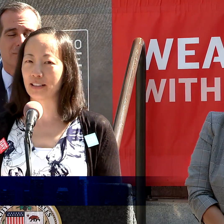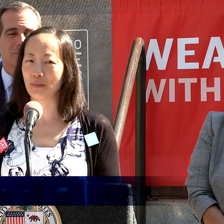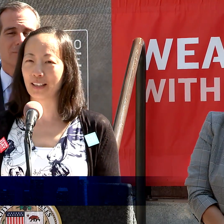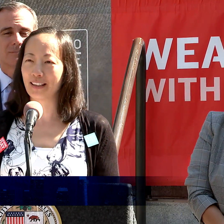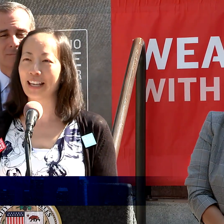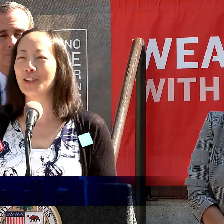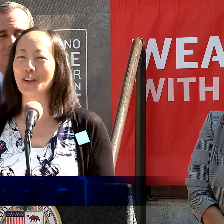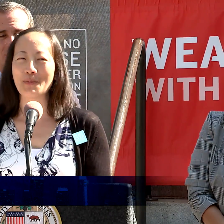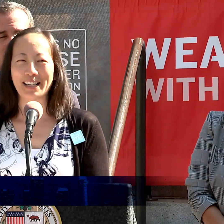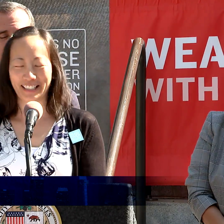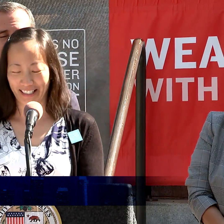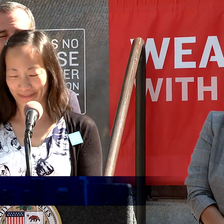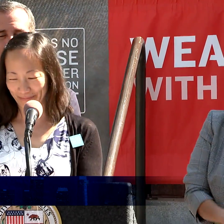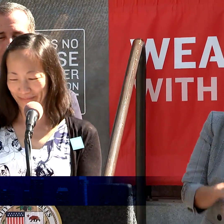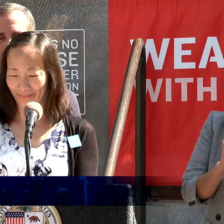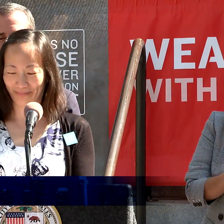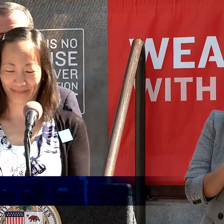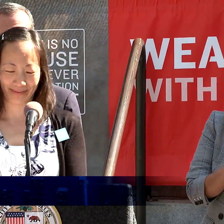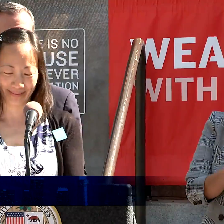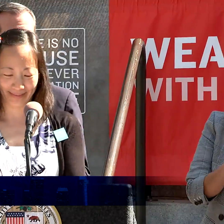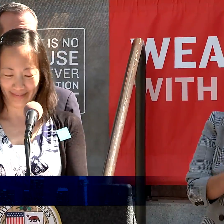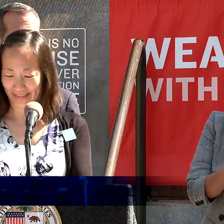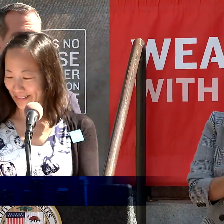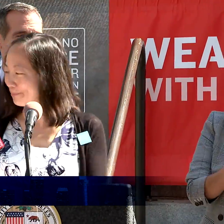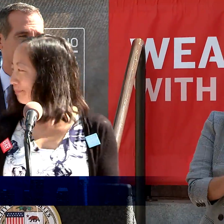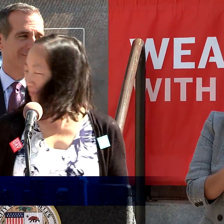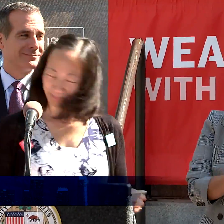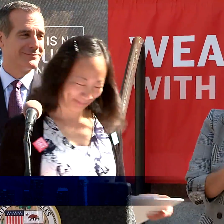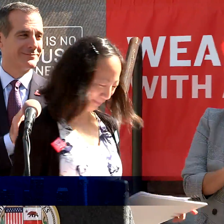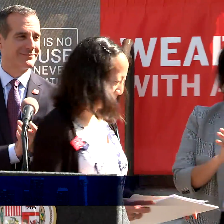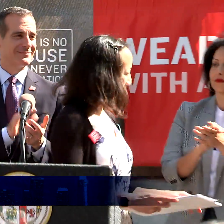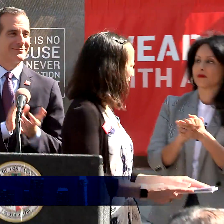sexual harassment. Thank you very much.